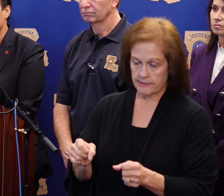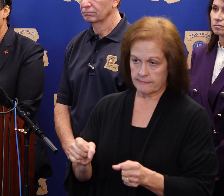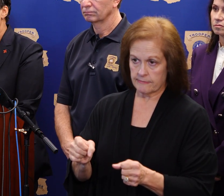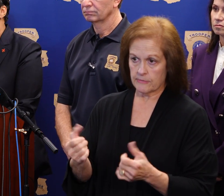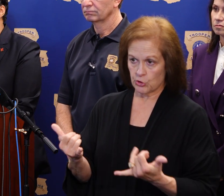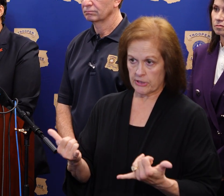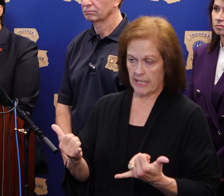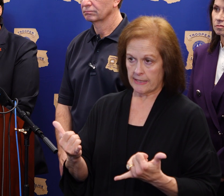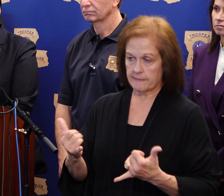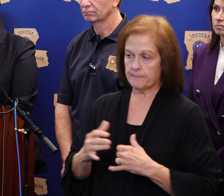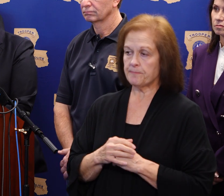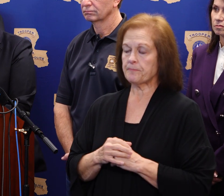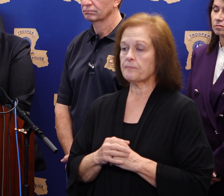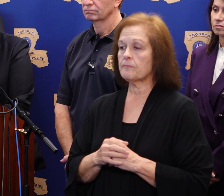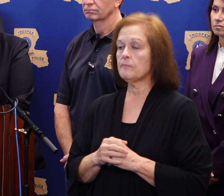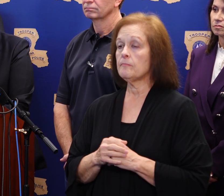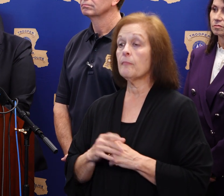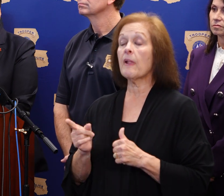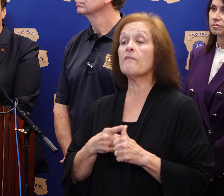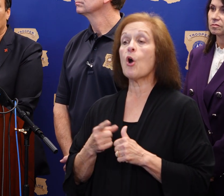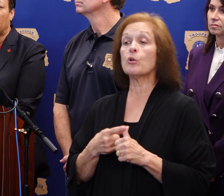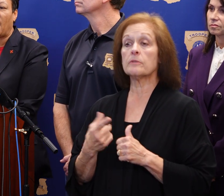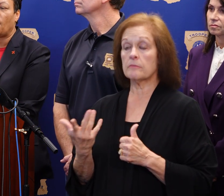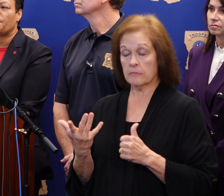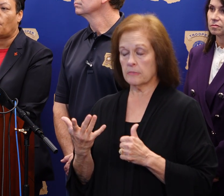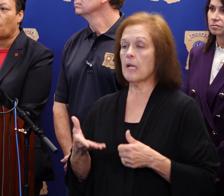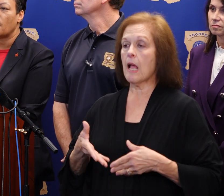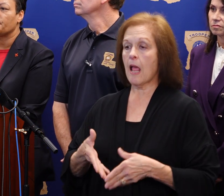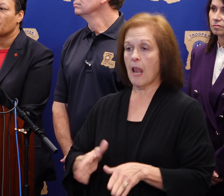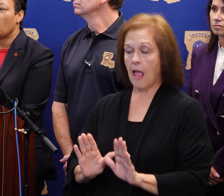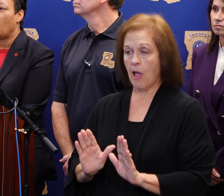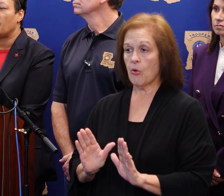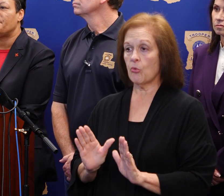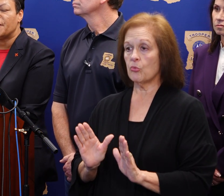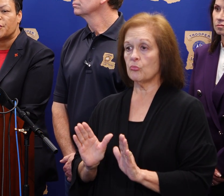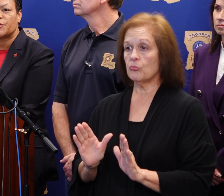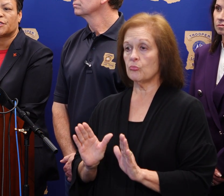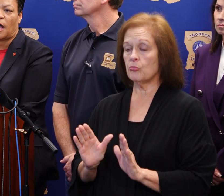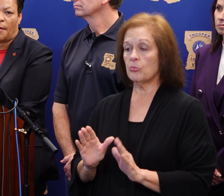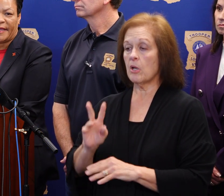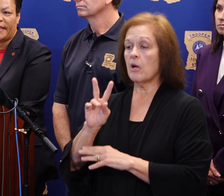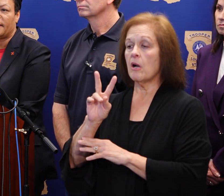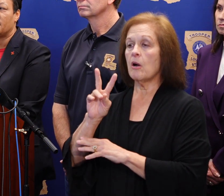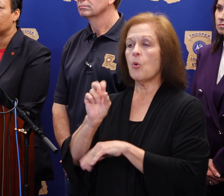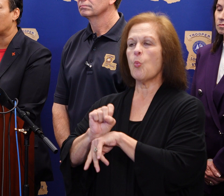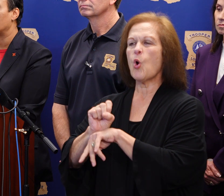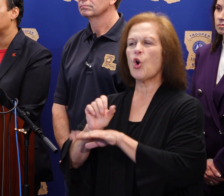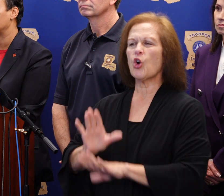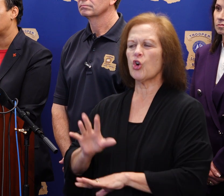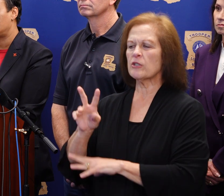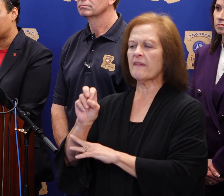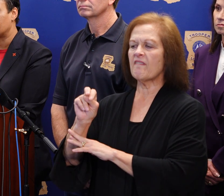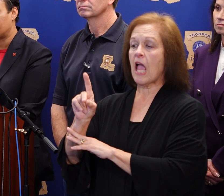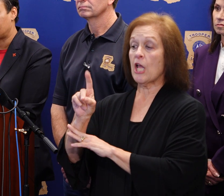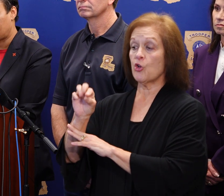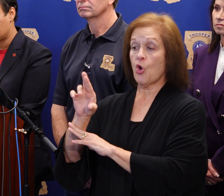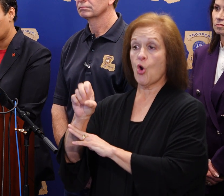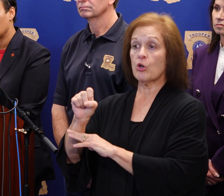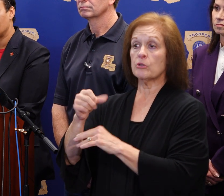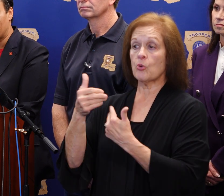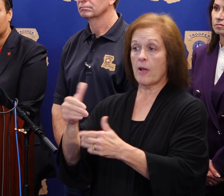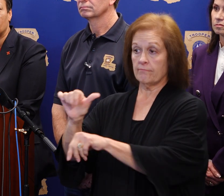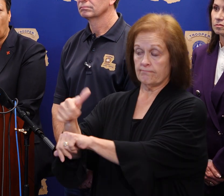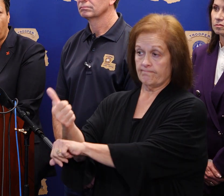today. The first order will be to allow for vendors to come in and service the